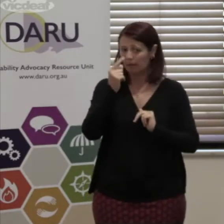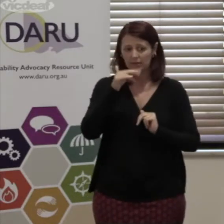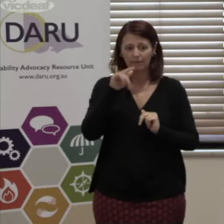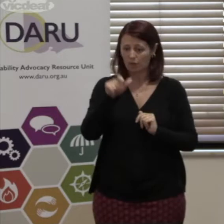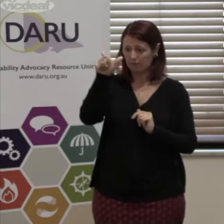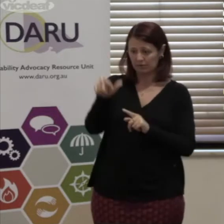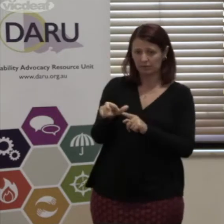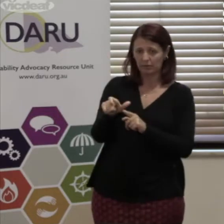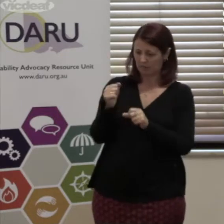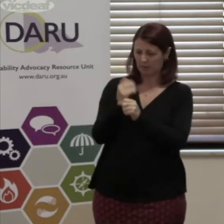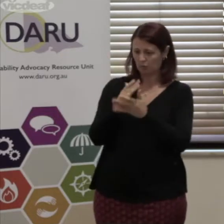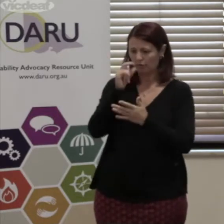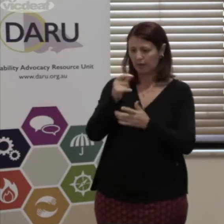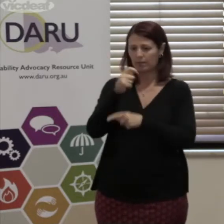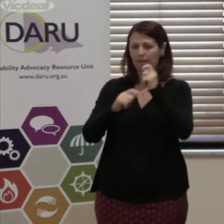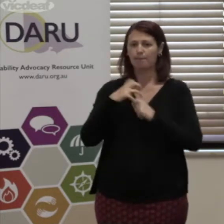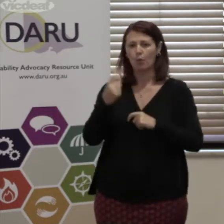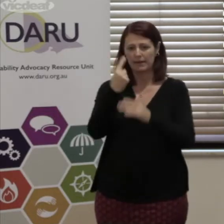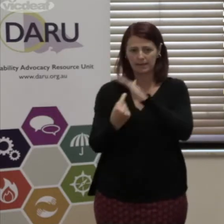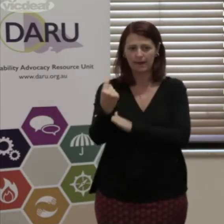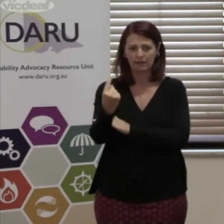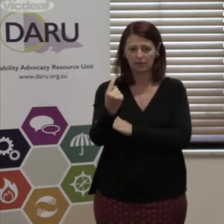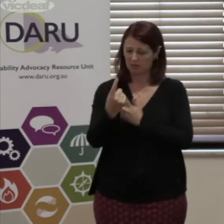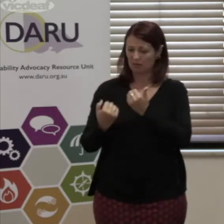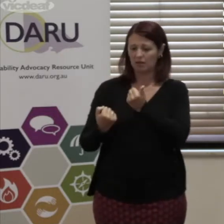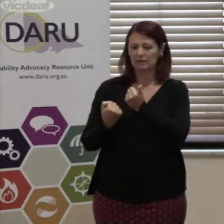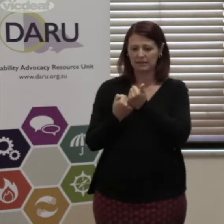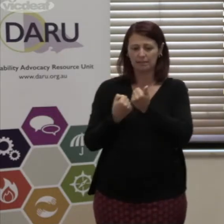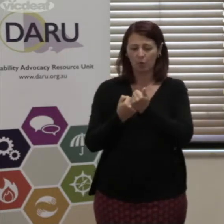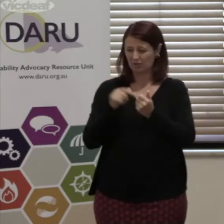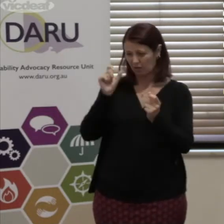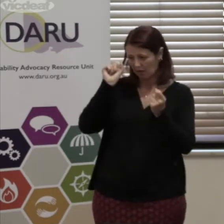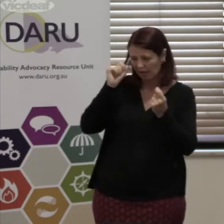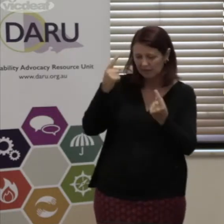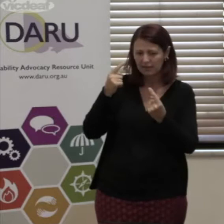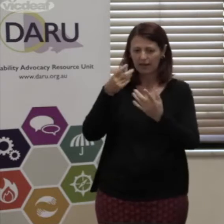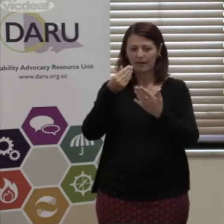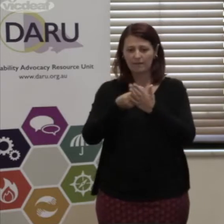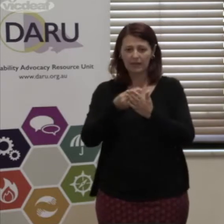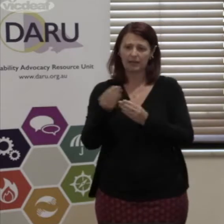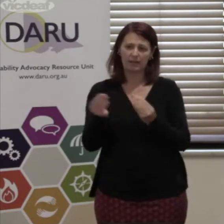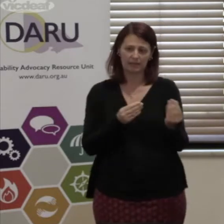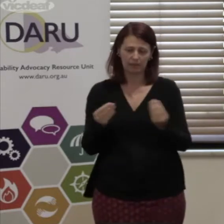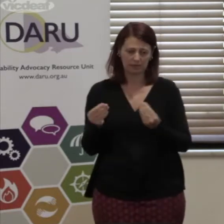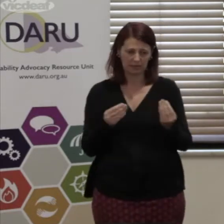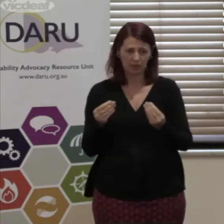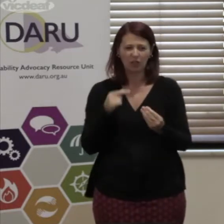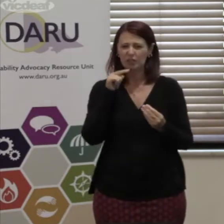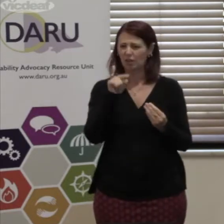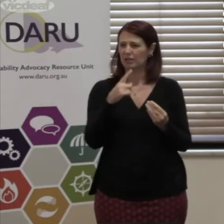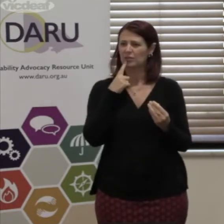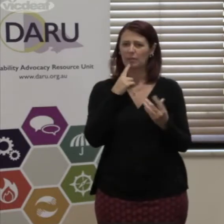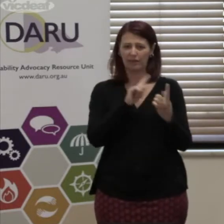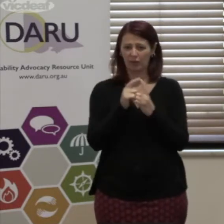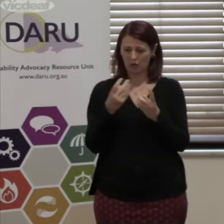to achieve greater independence, self-directed supports in the longer term and understand funding flexibility. So this is this thing where you